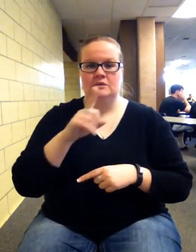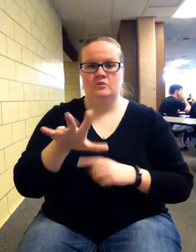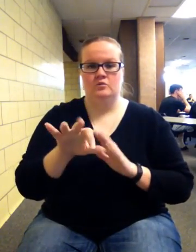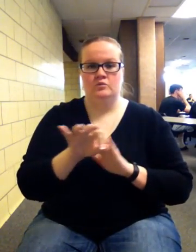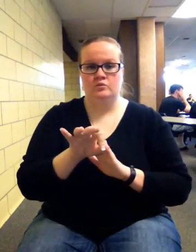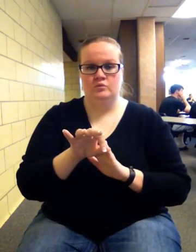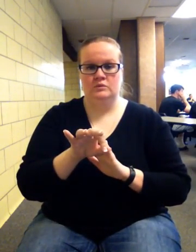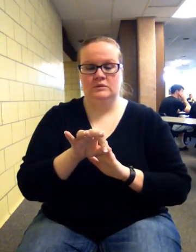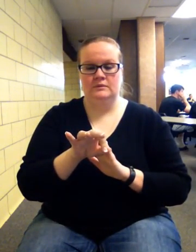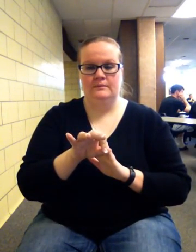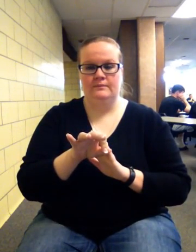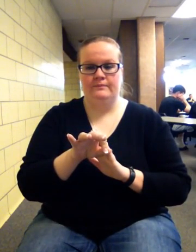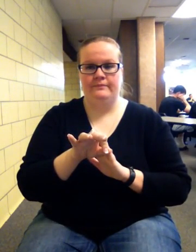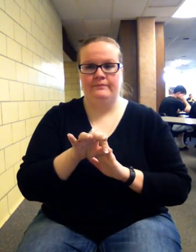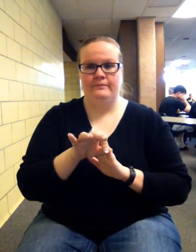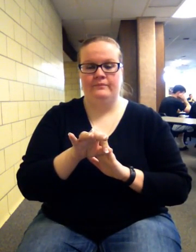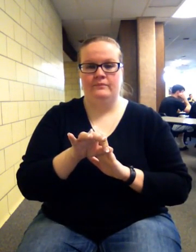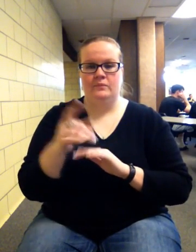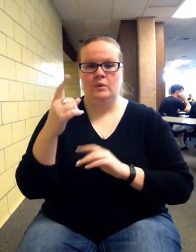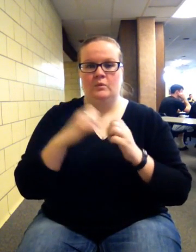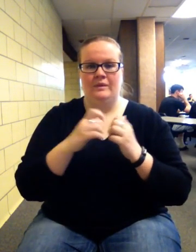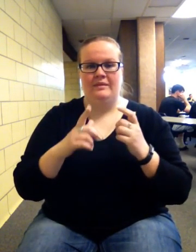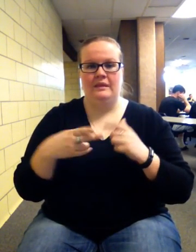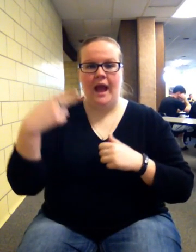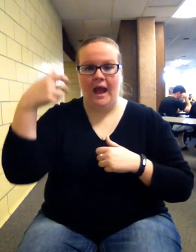the one with the highest net present value.